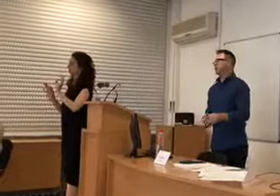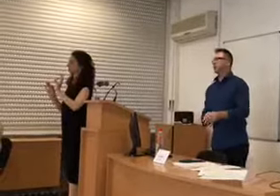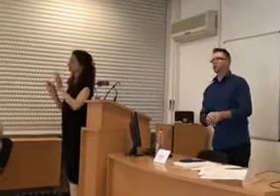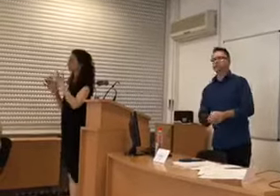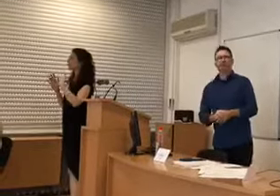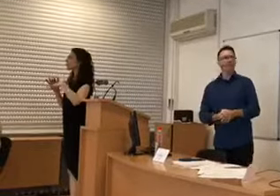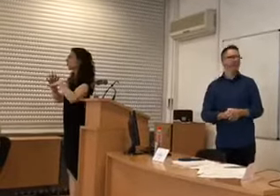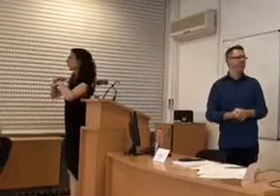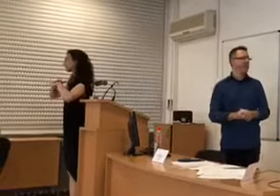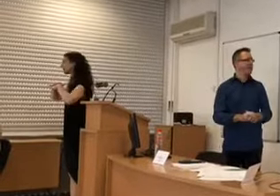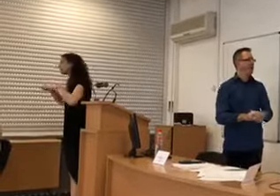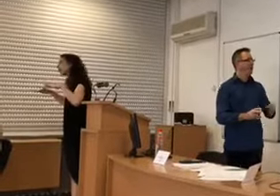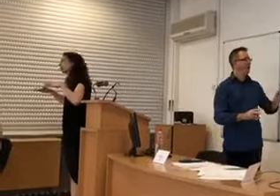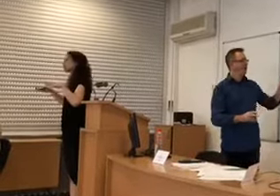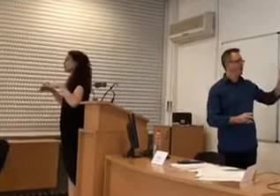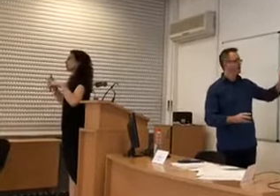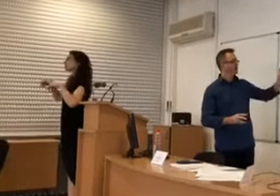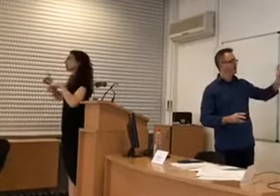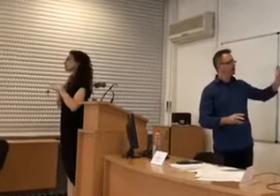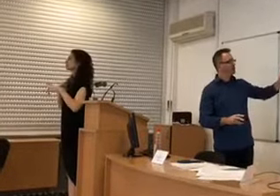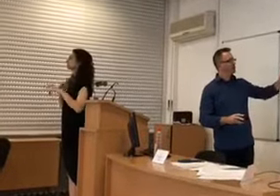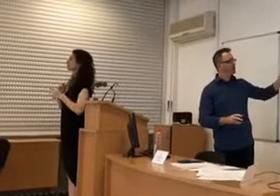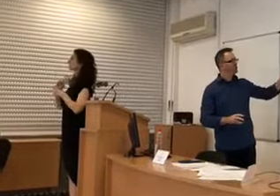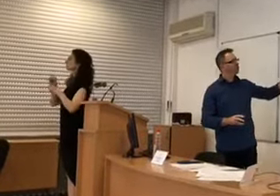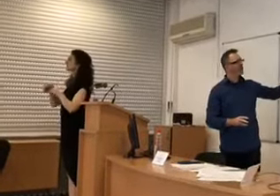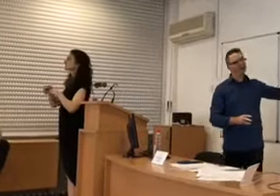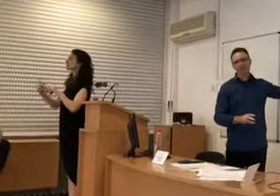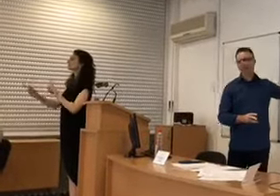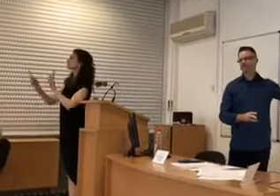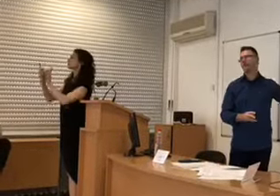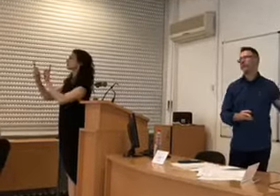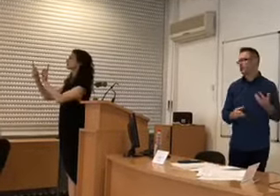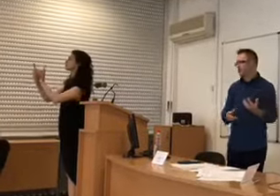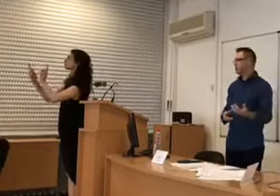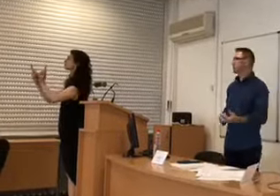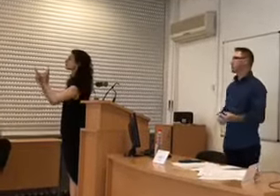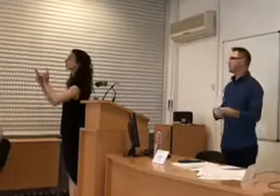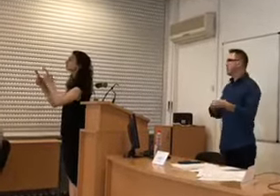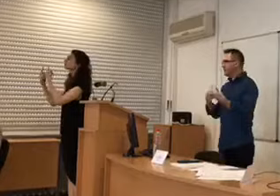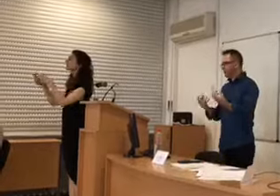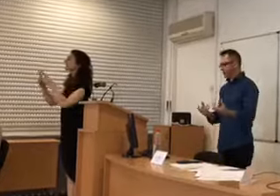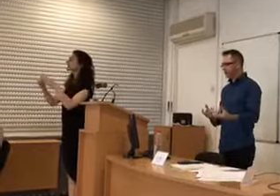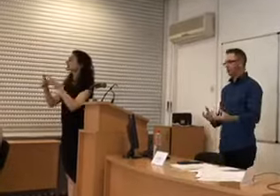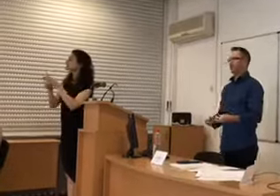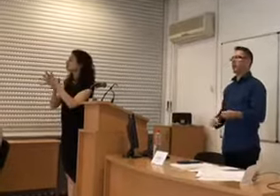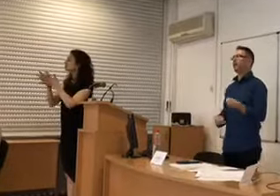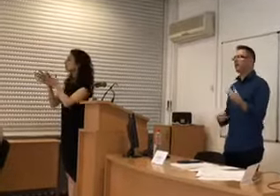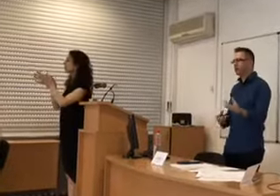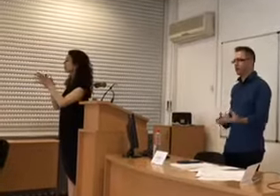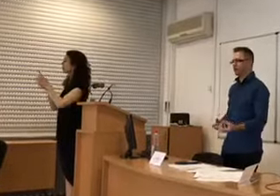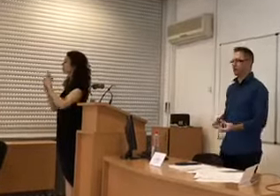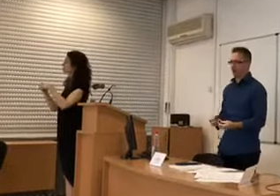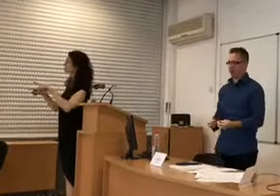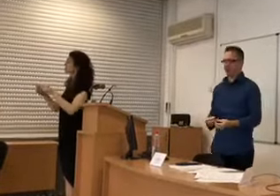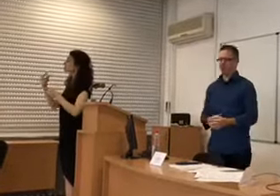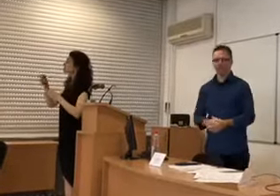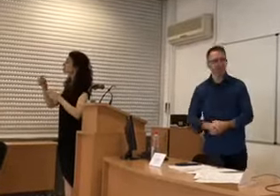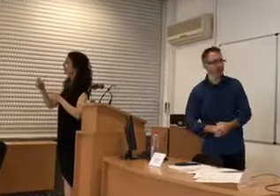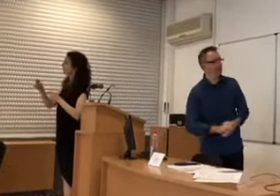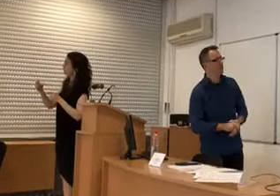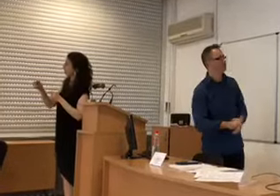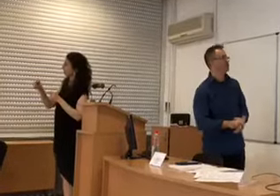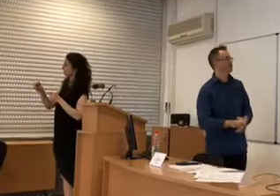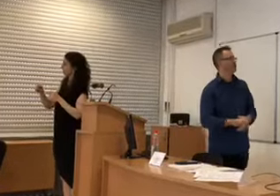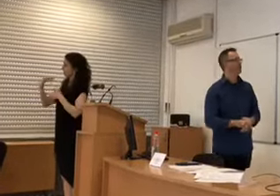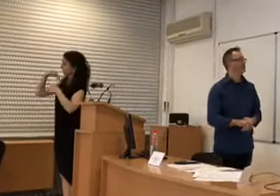environments, platforms for meeting people, and a new variety of genders emerged and are encouraged by the